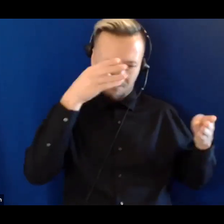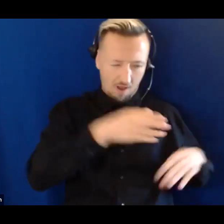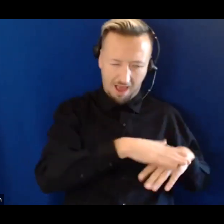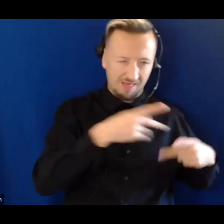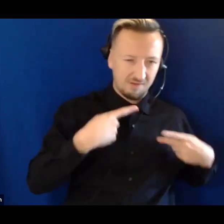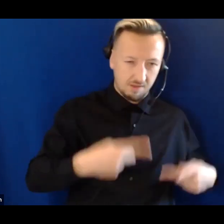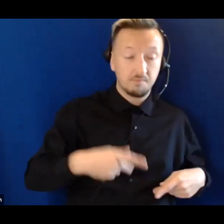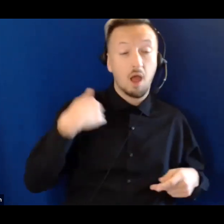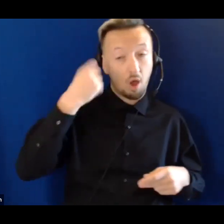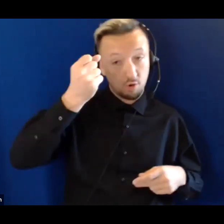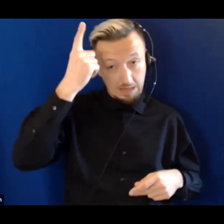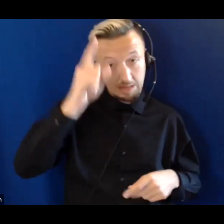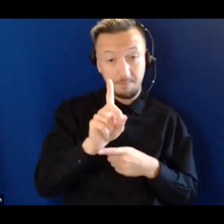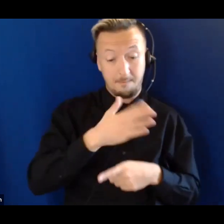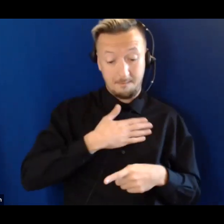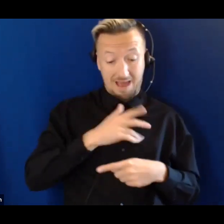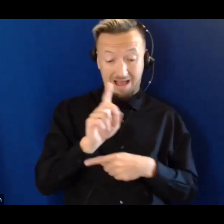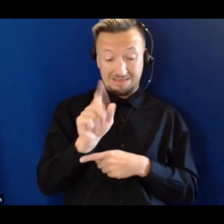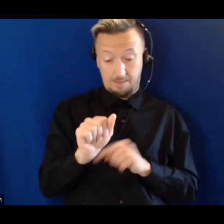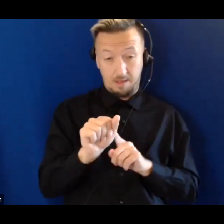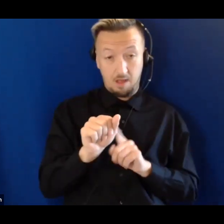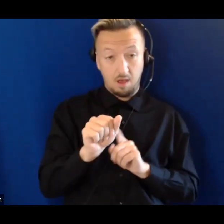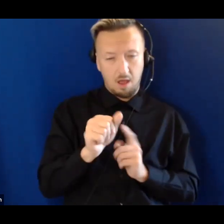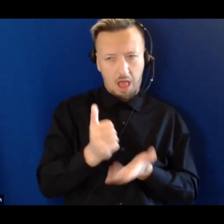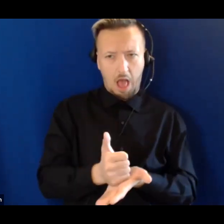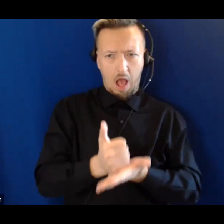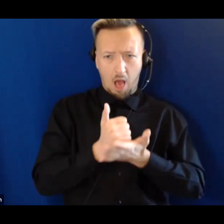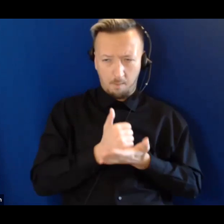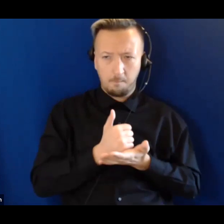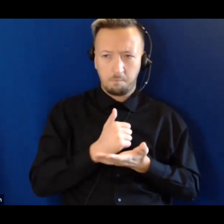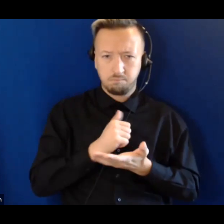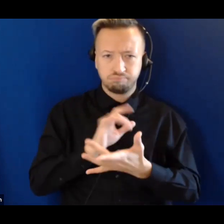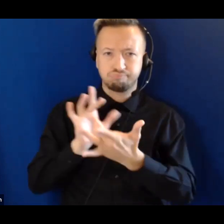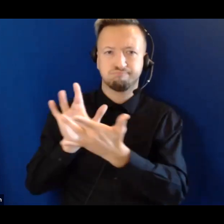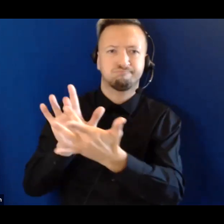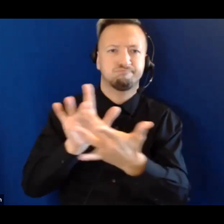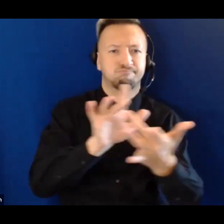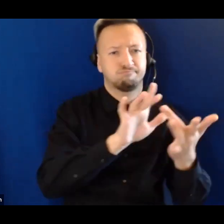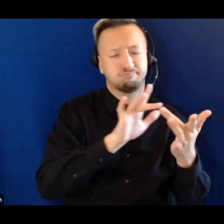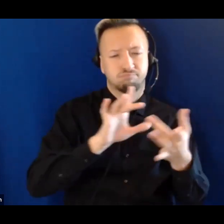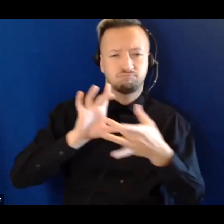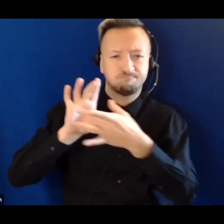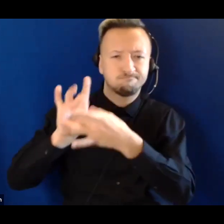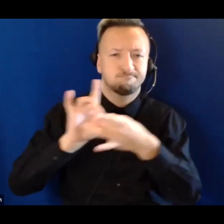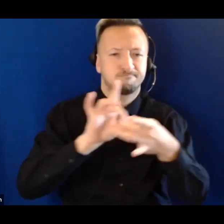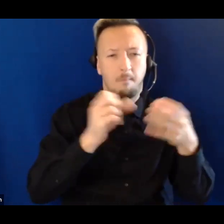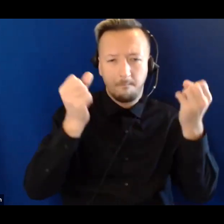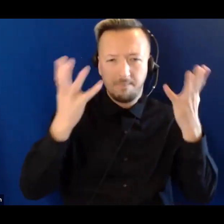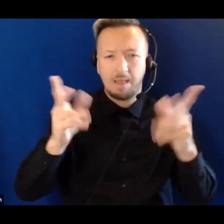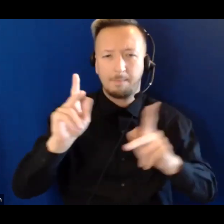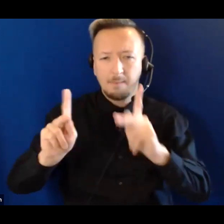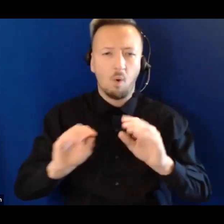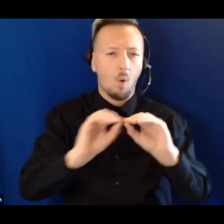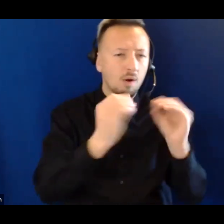my disability has helped me get in collaboration with many people, many organizations, and I've definitely had a